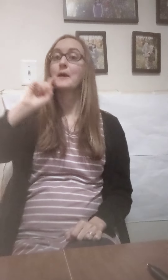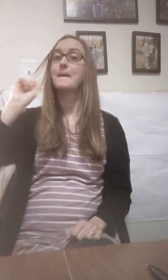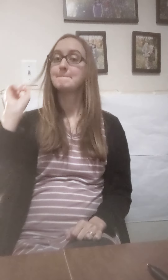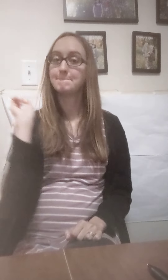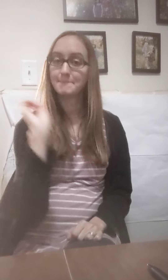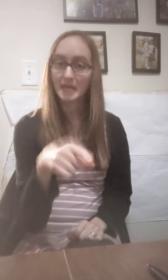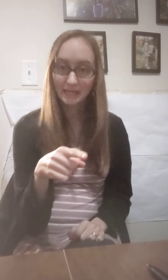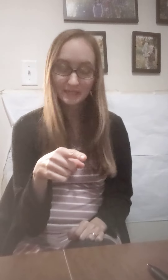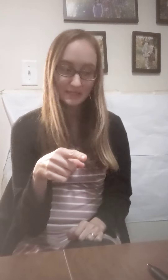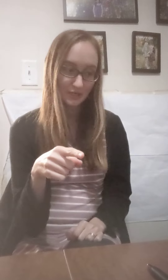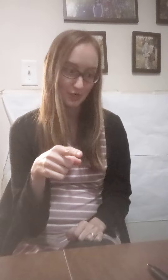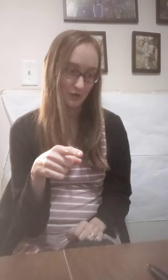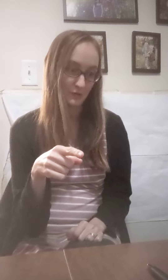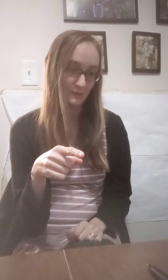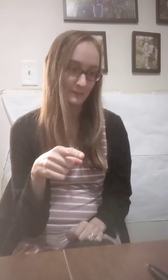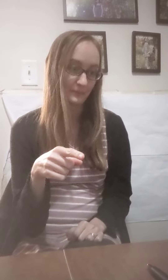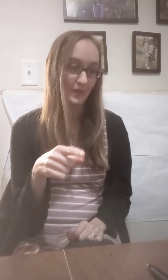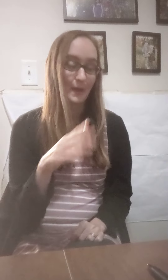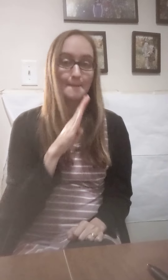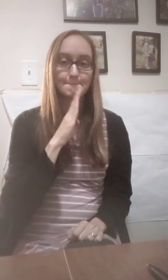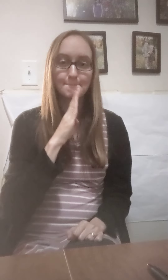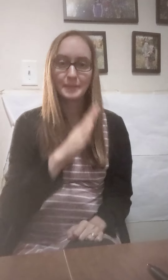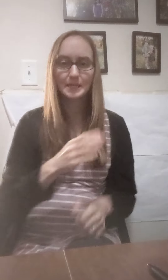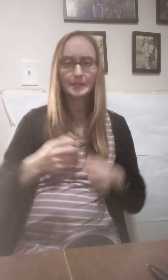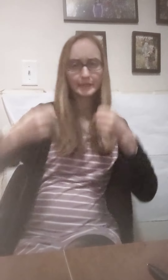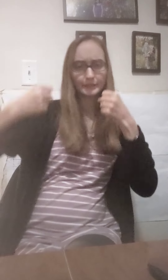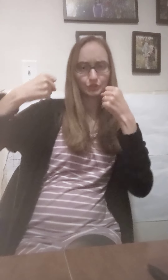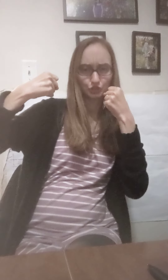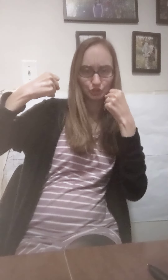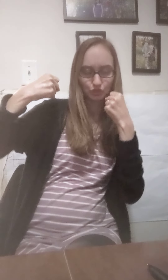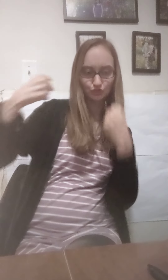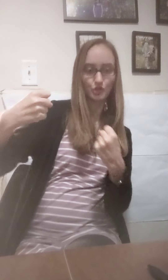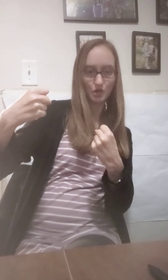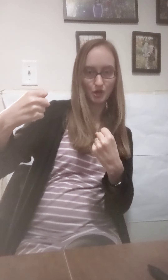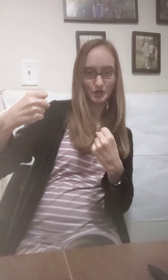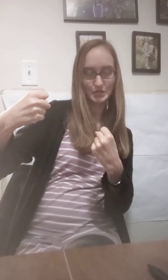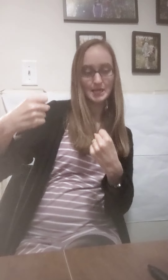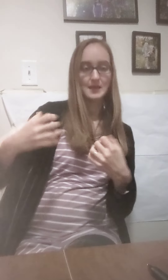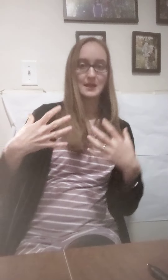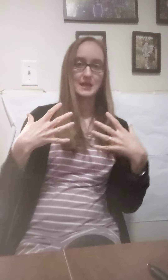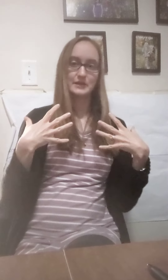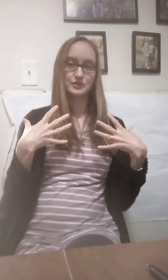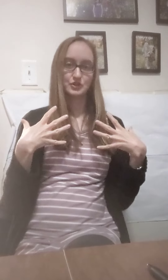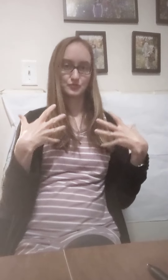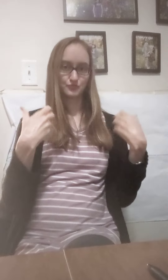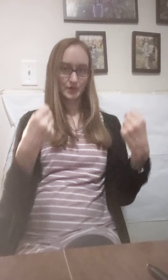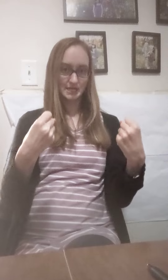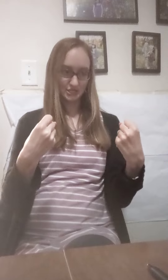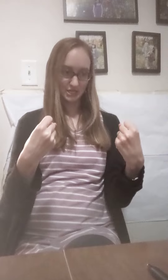commanded you, be strong and courageous,